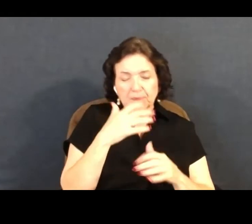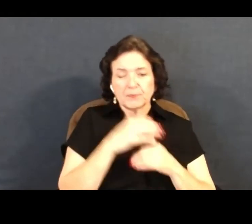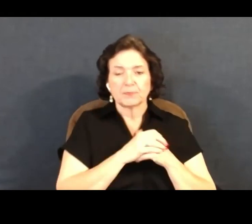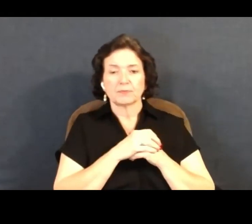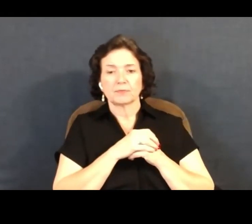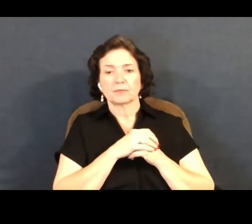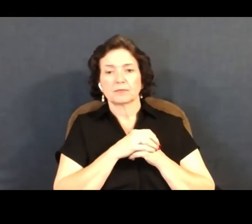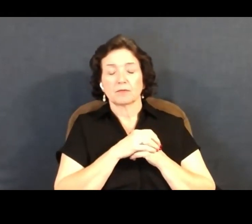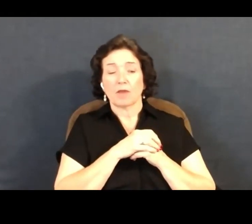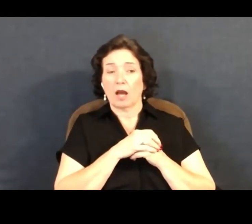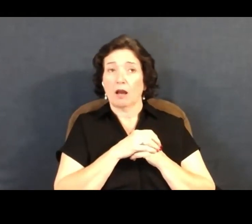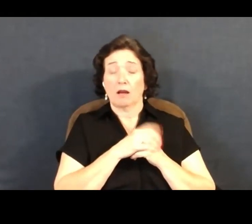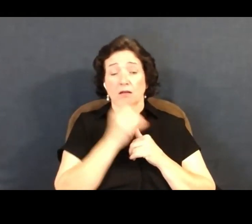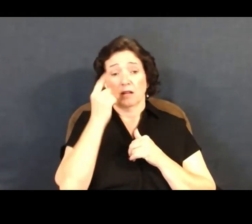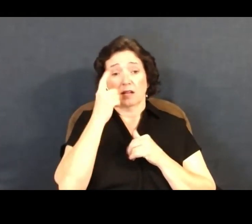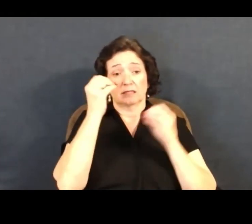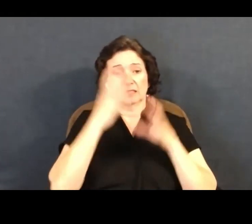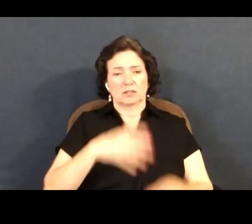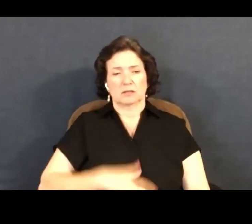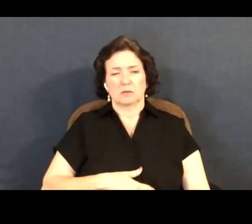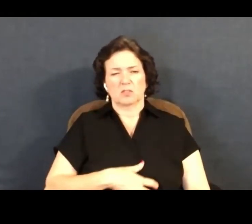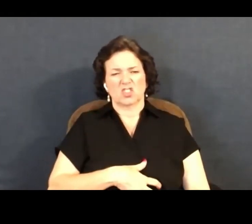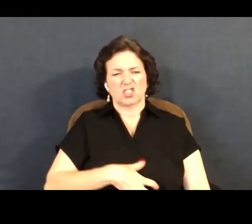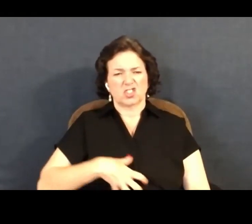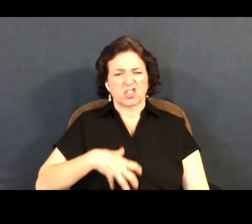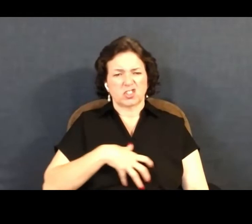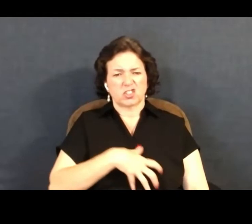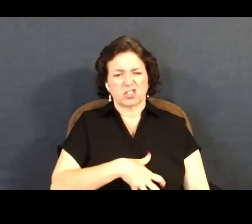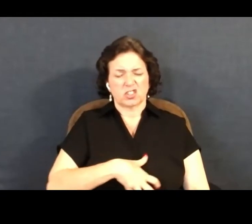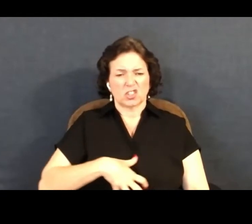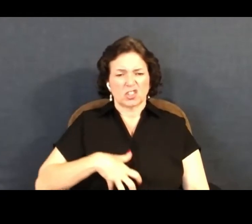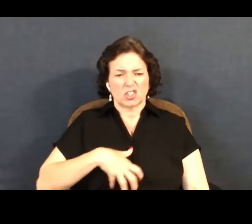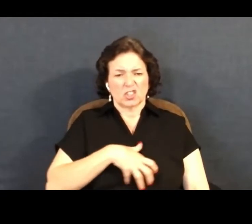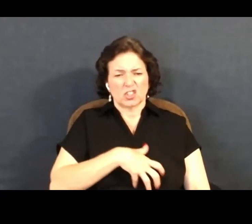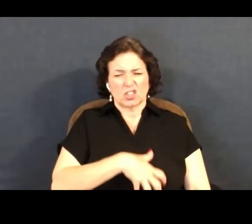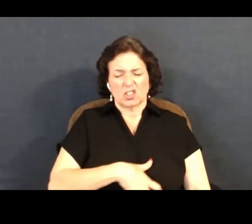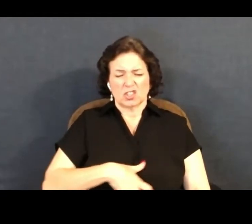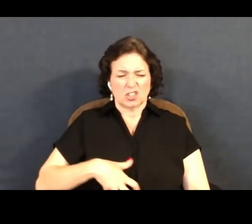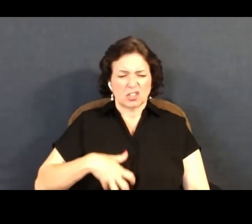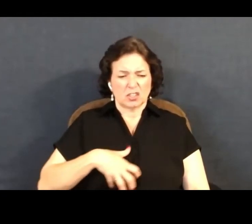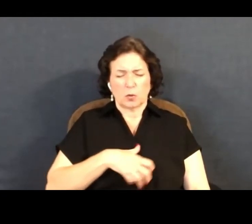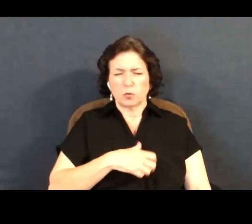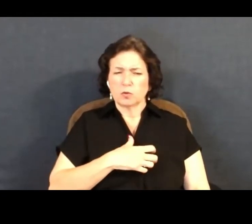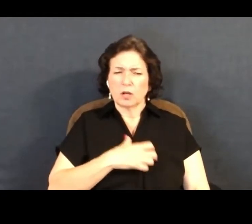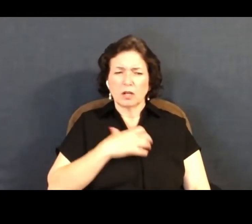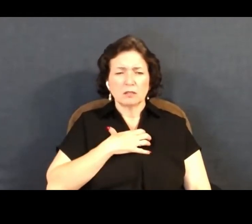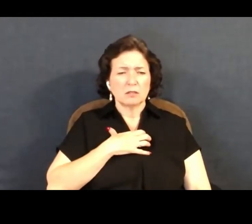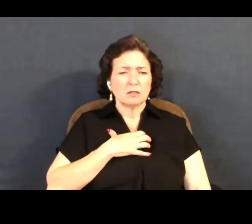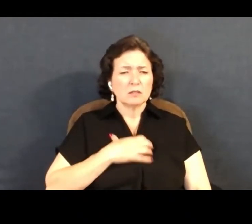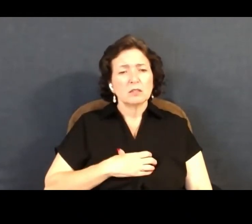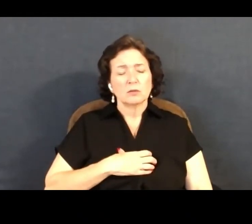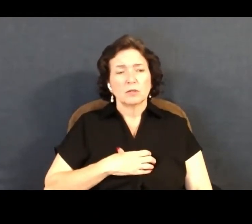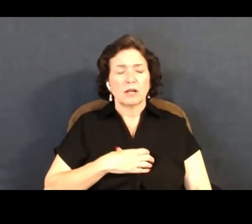His belly, that scribe, that teacher's belly began to rumble. And just as he was about to give up, what did he